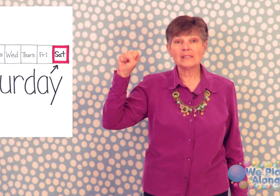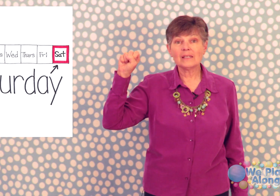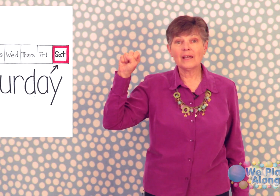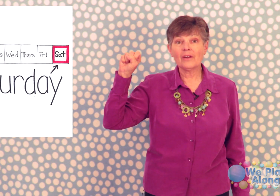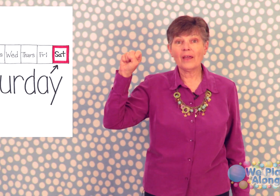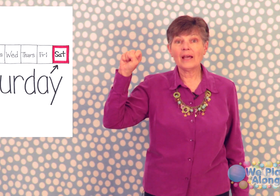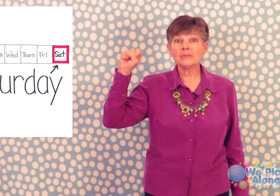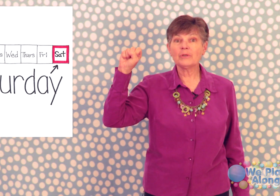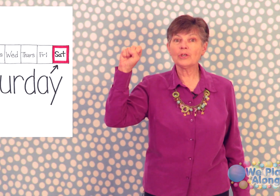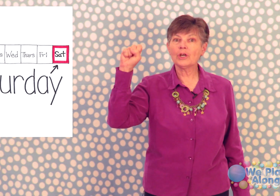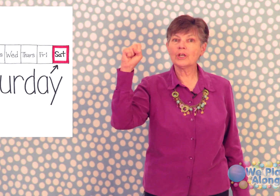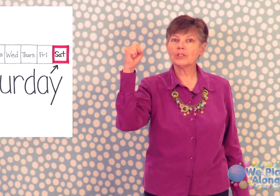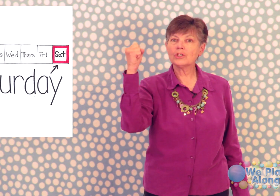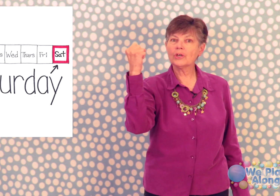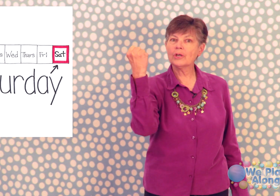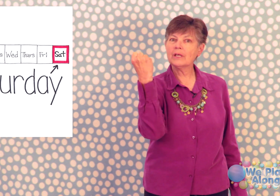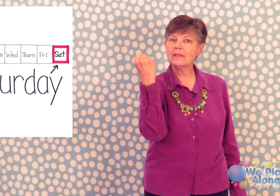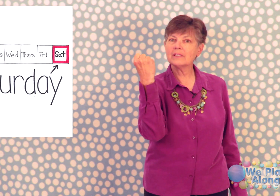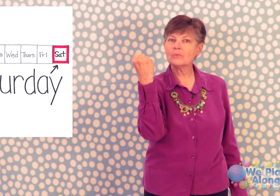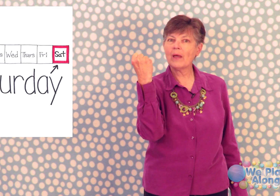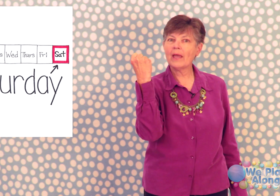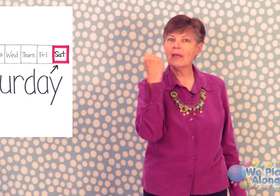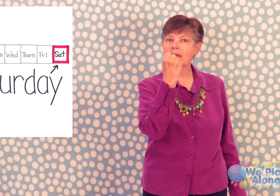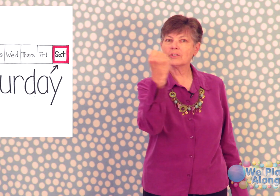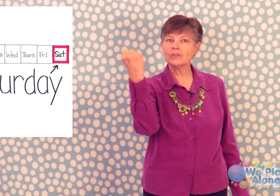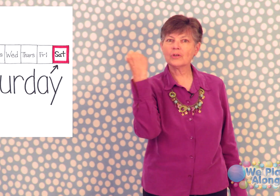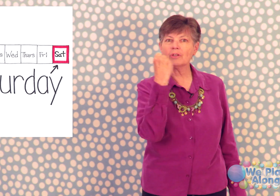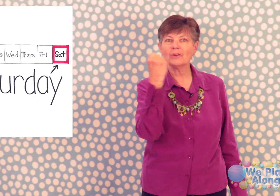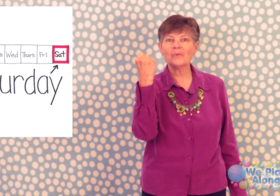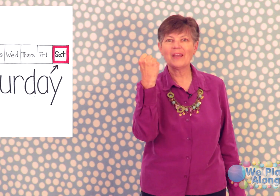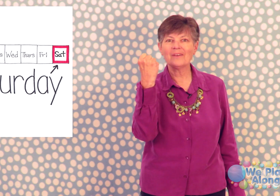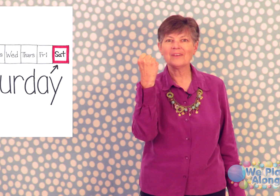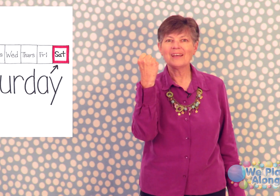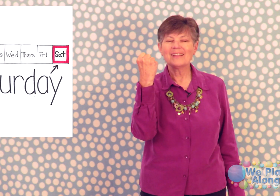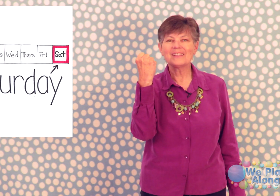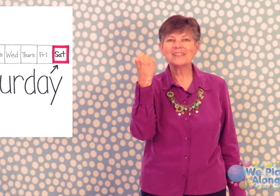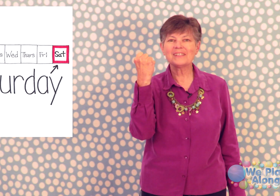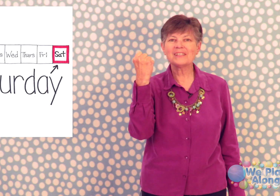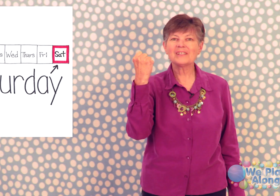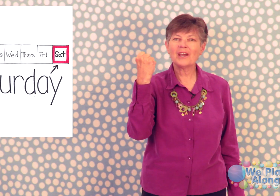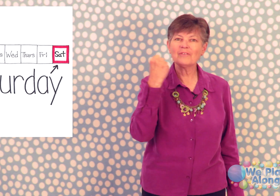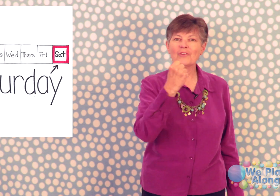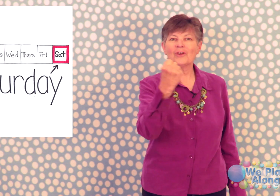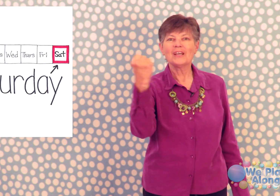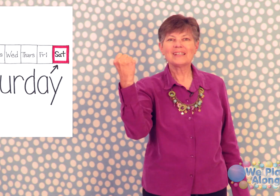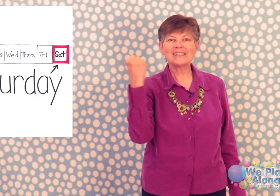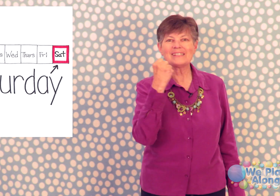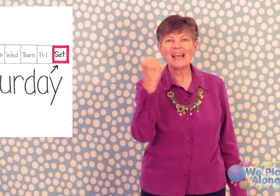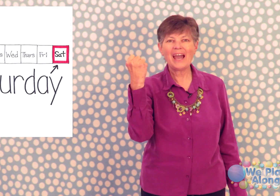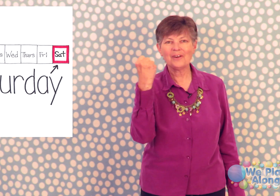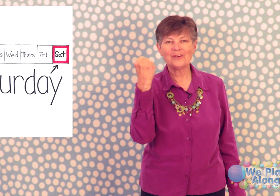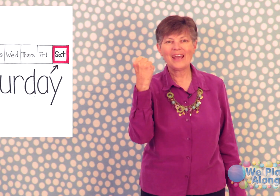is the letter S, but you're going to turn it this way and circle it around. This is the sign for